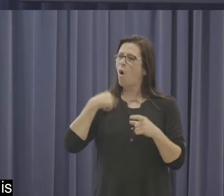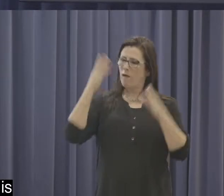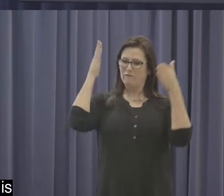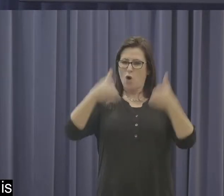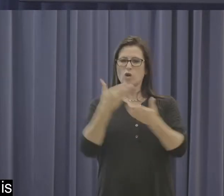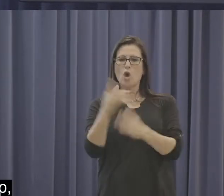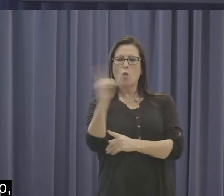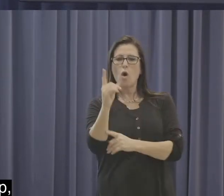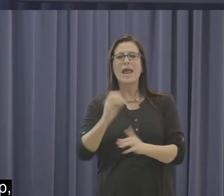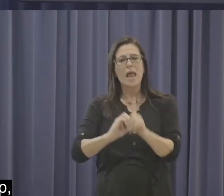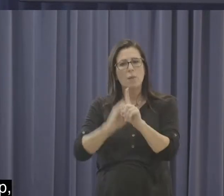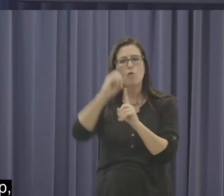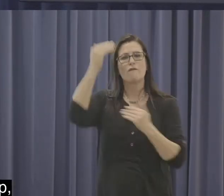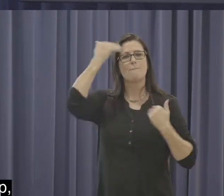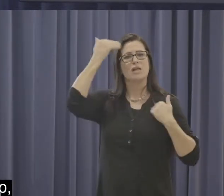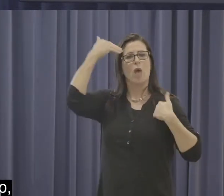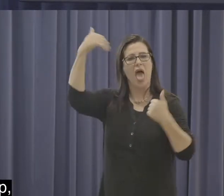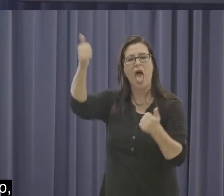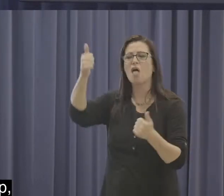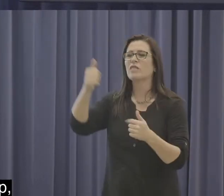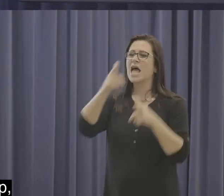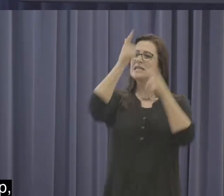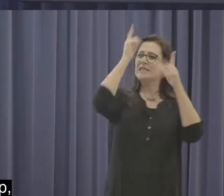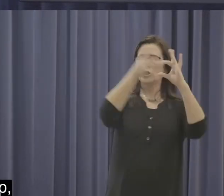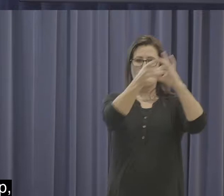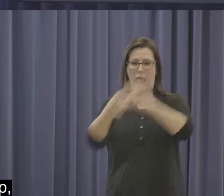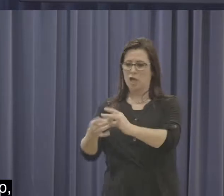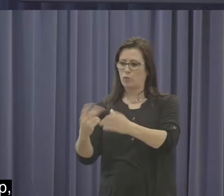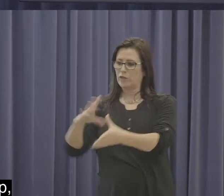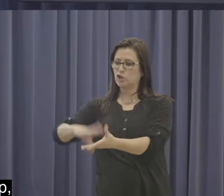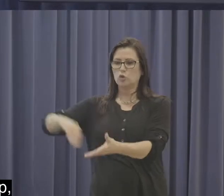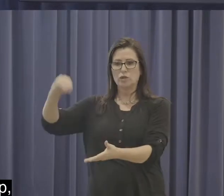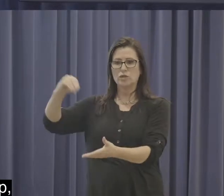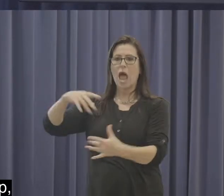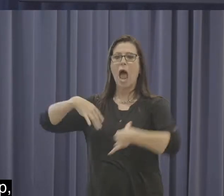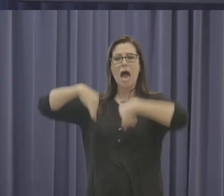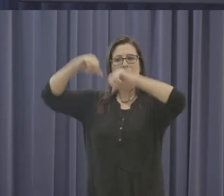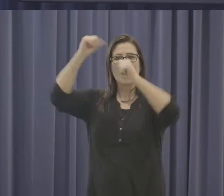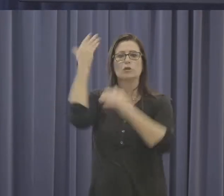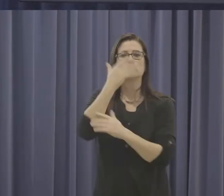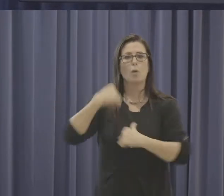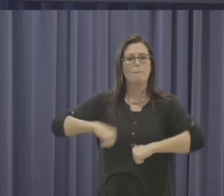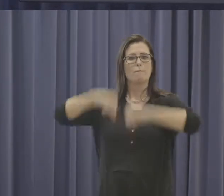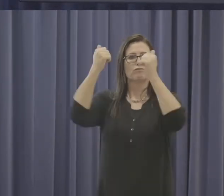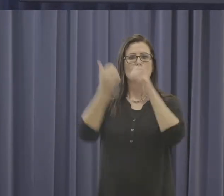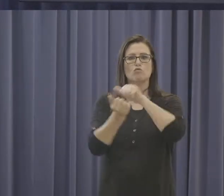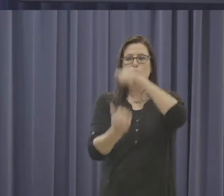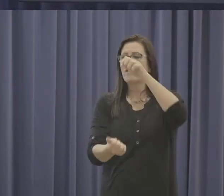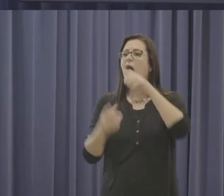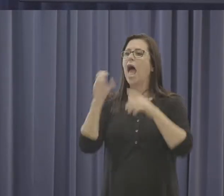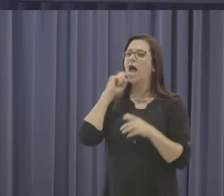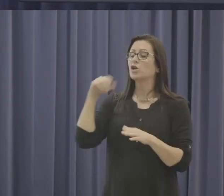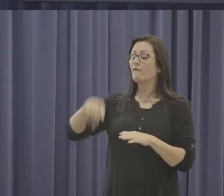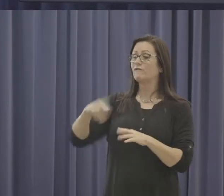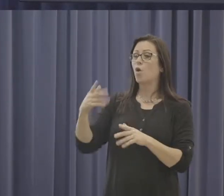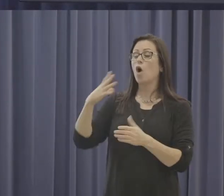health, peer-teacher relationship, academic achievement, and school engagement of students